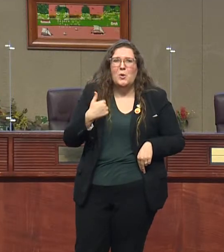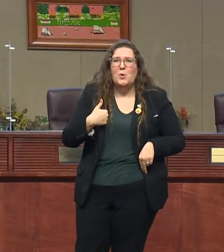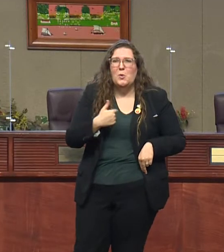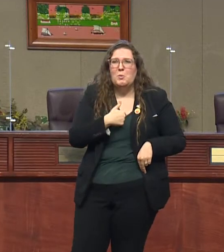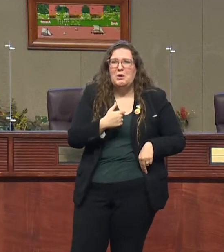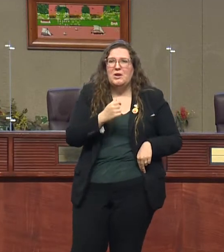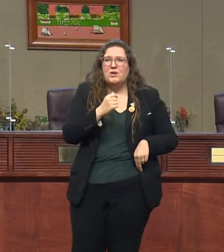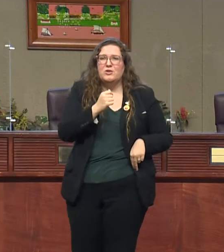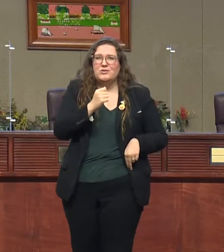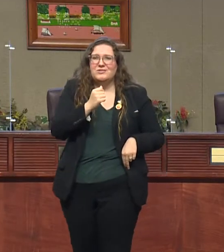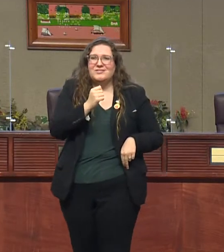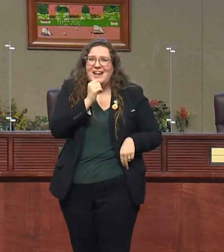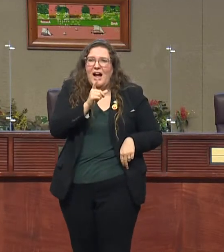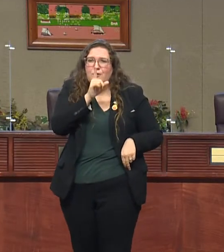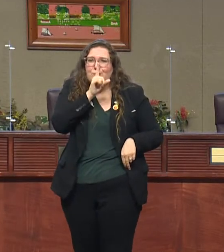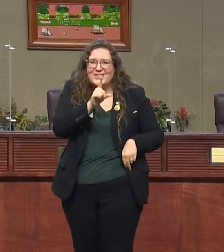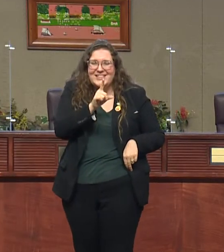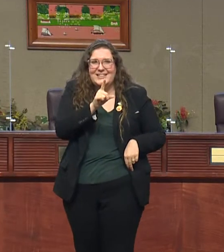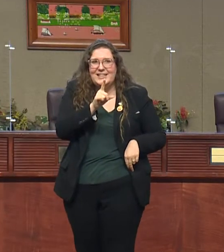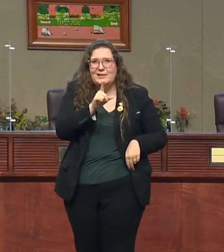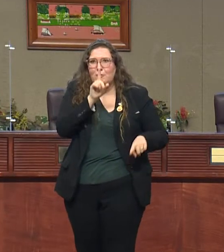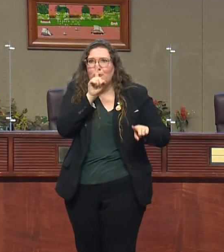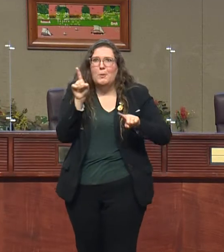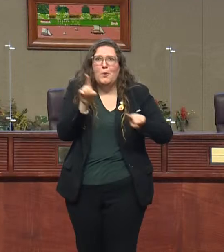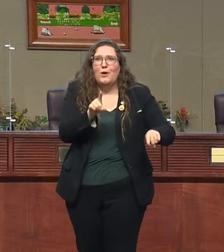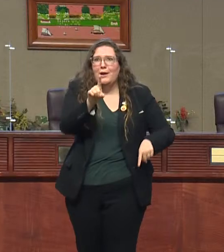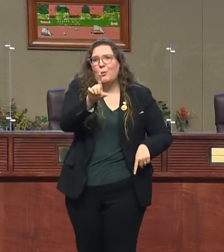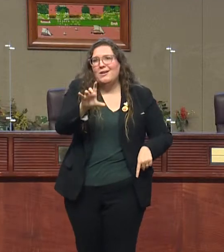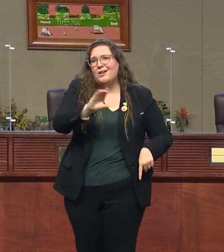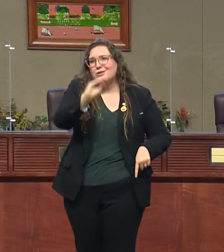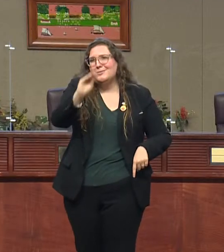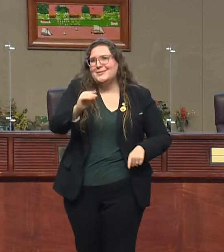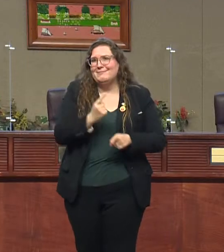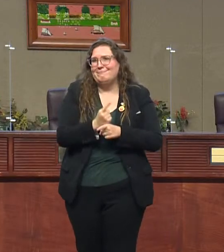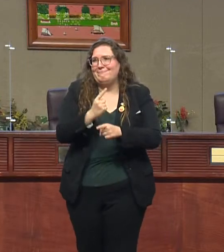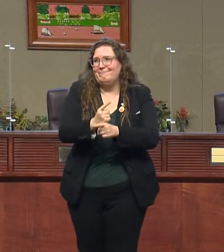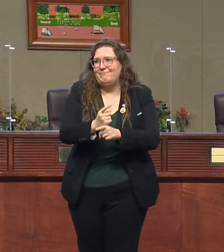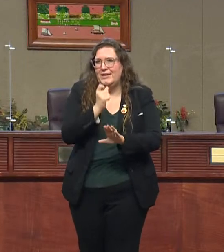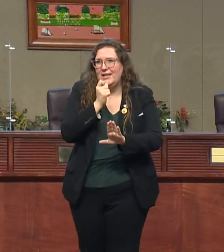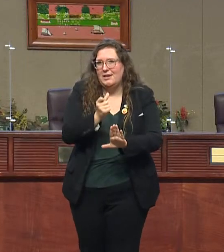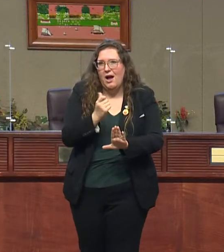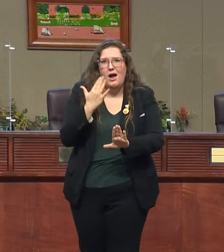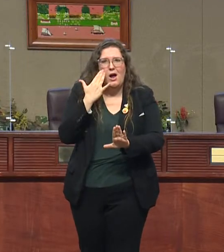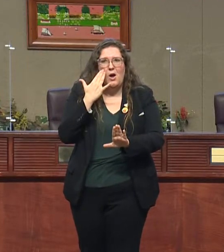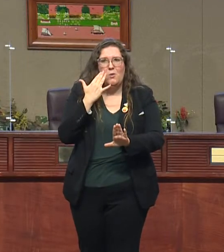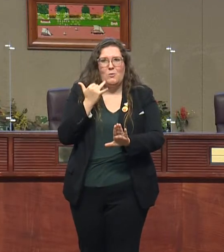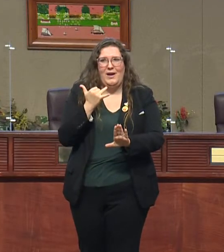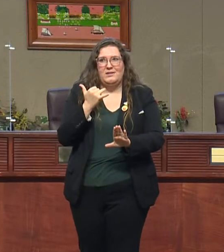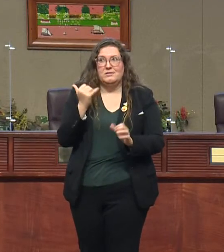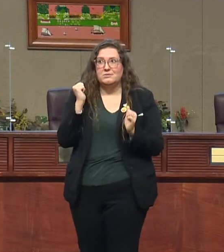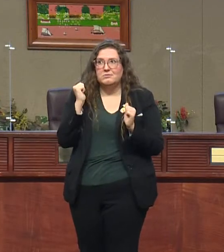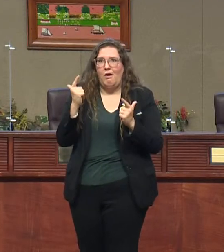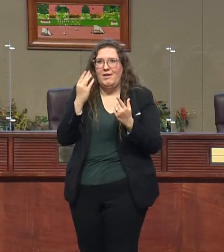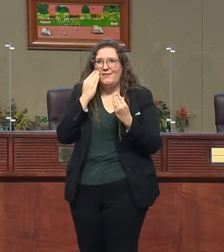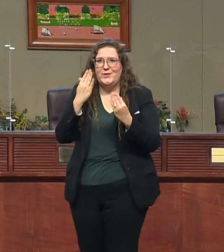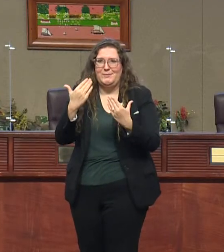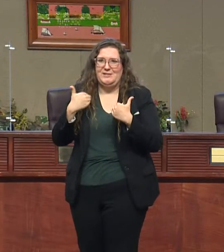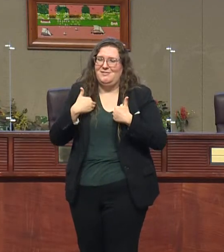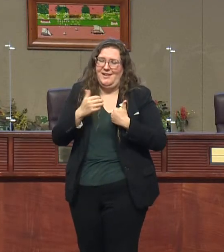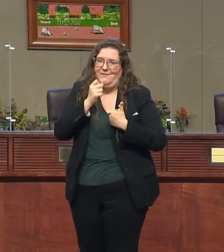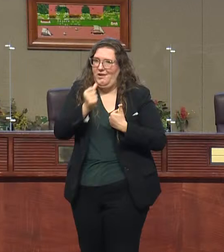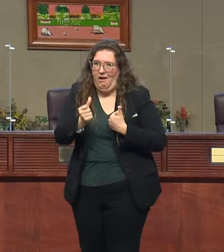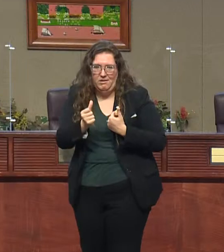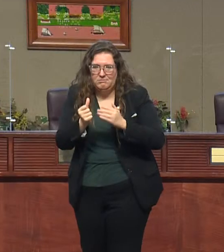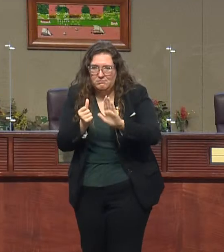thing because it keeps us on the edge and continue to work harder on this. So